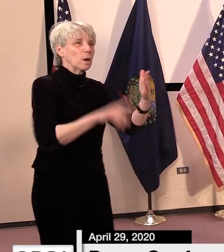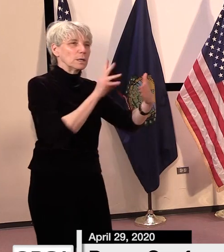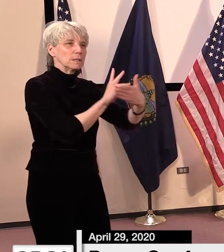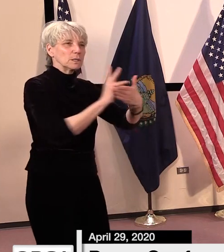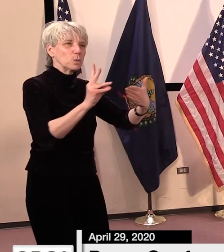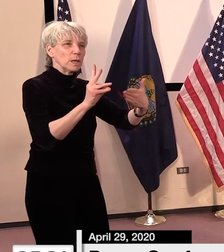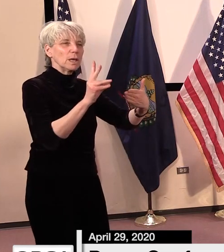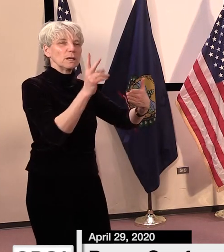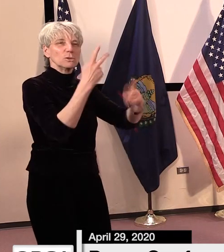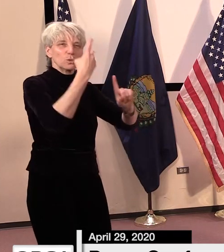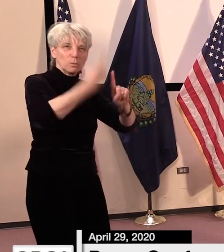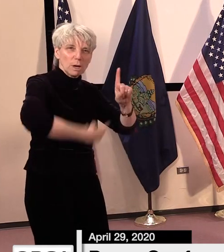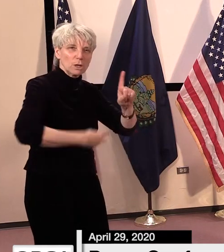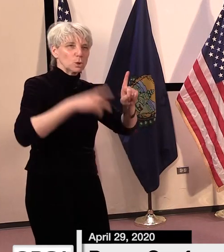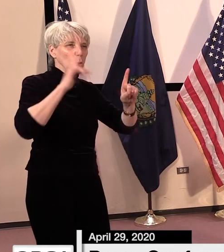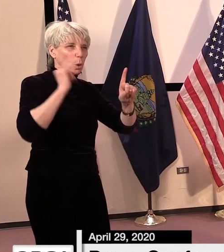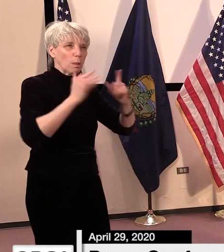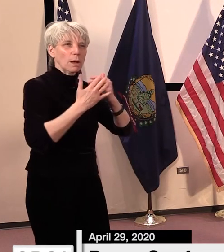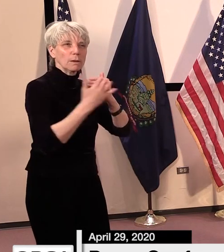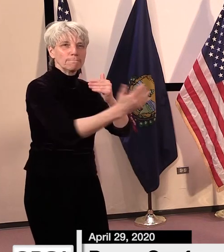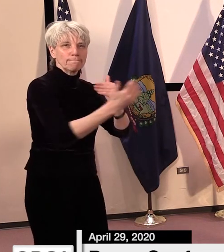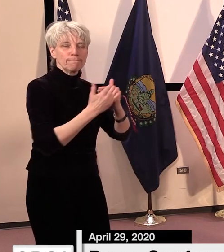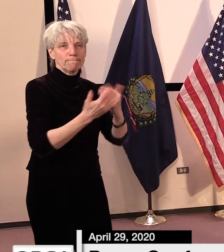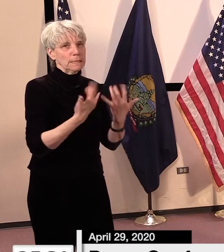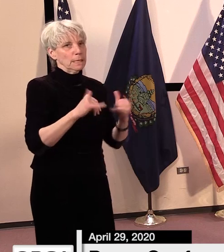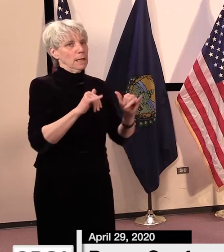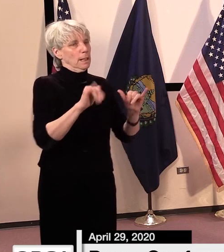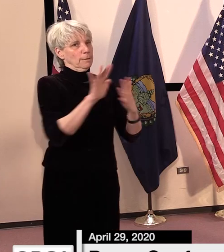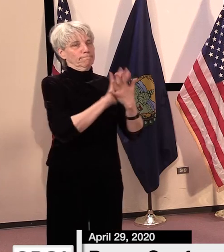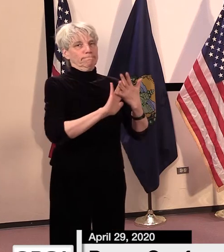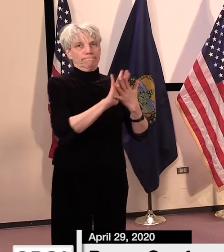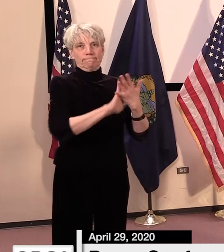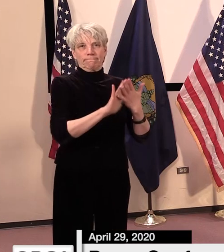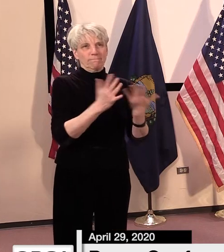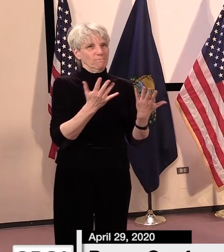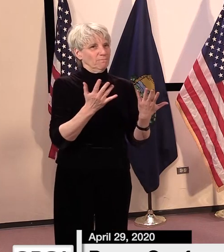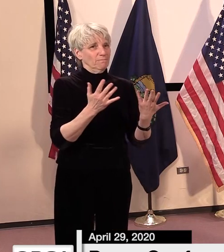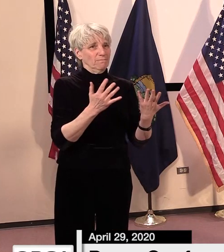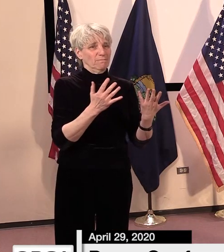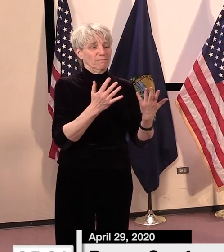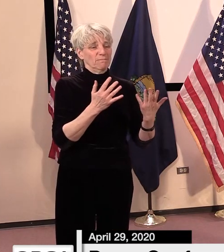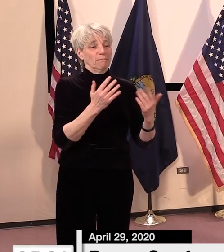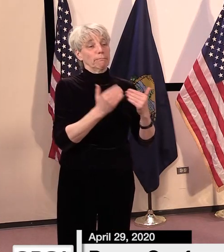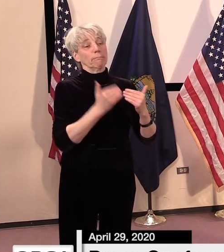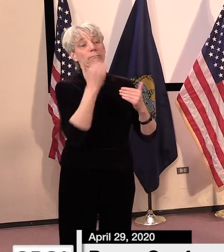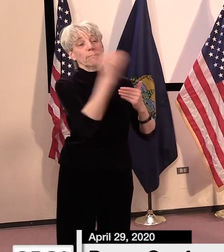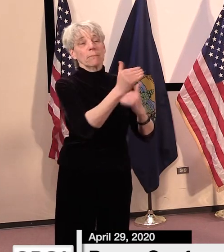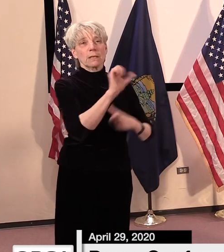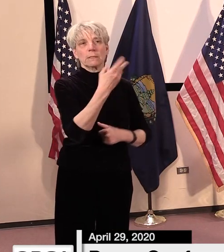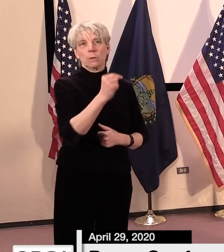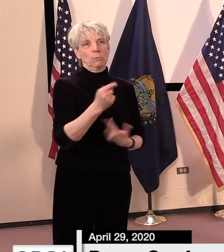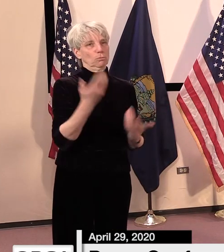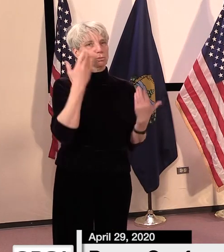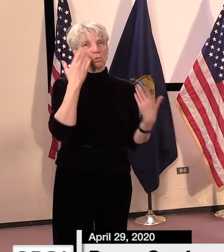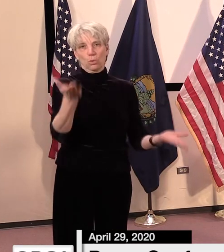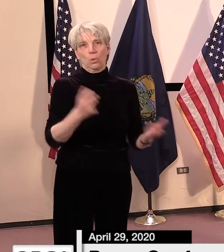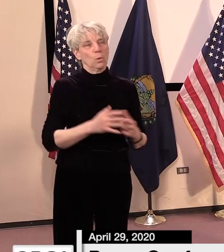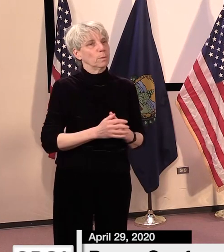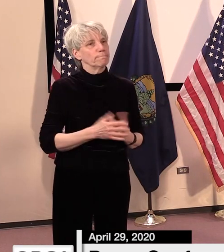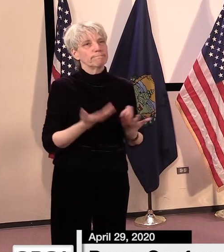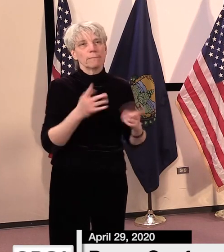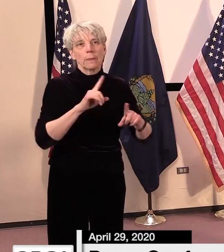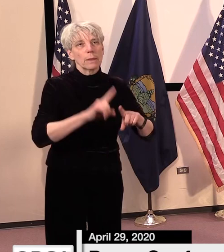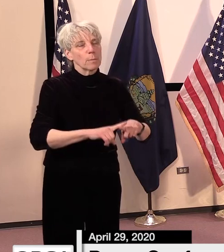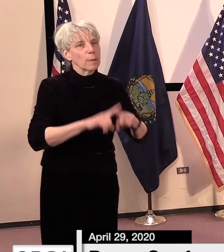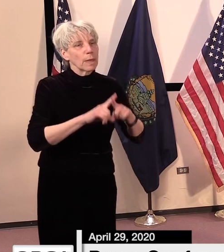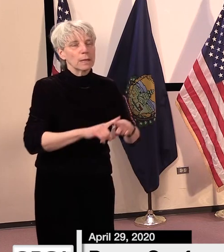the next couple of months. But it's too early to address that, but we will, large part of that will depend on